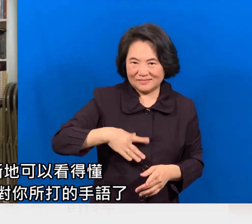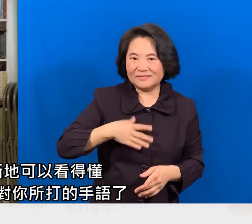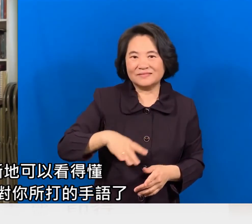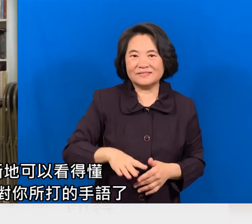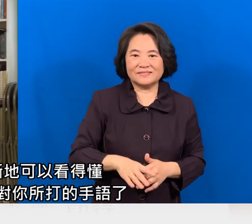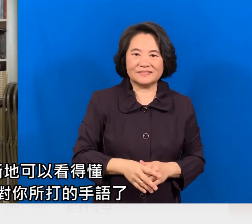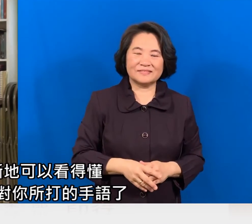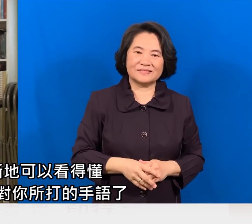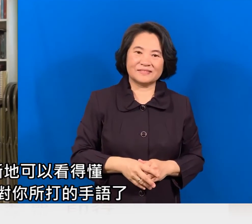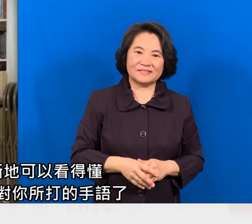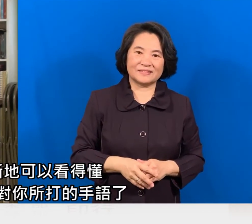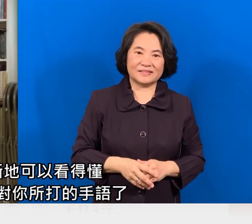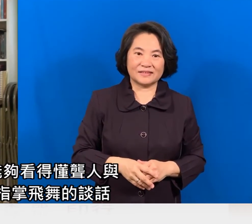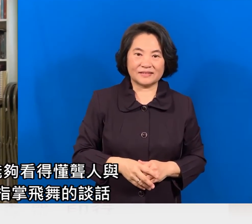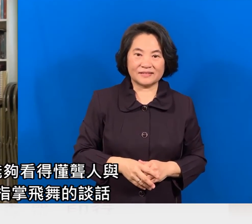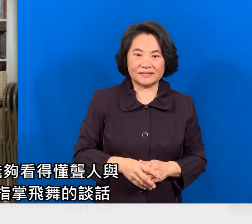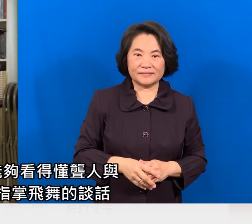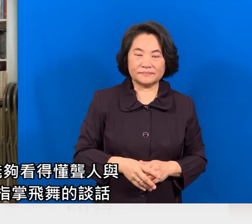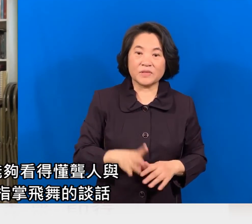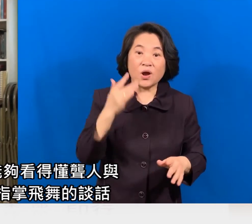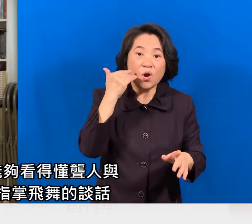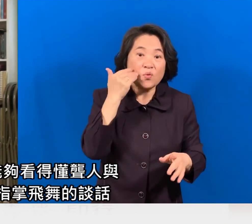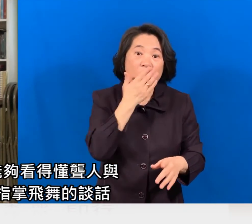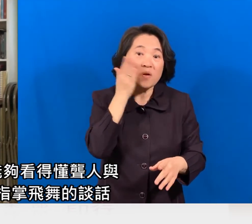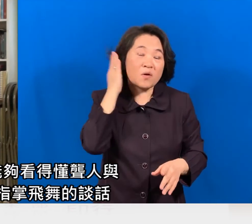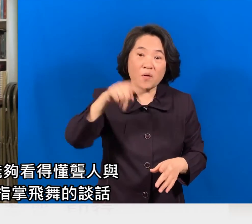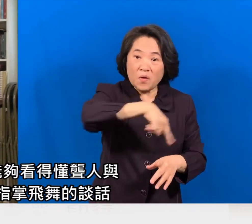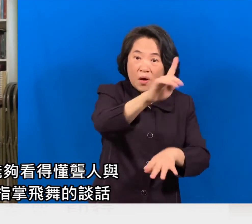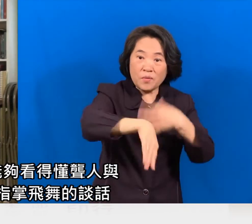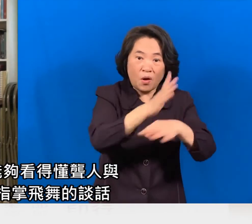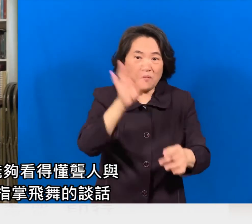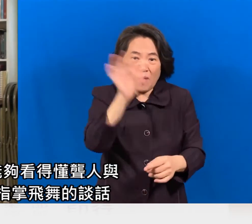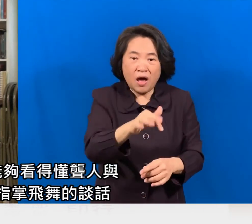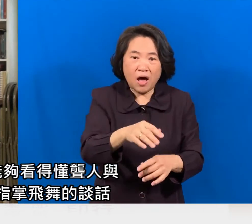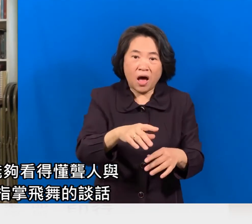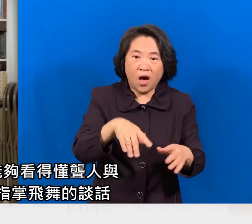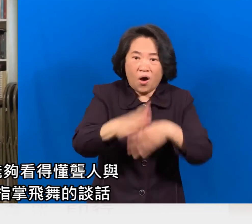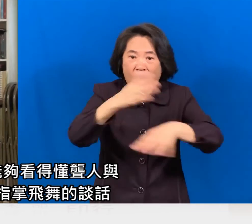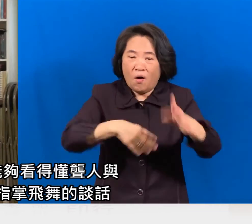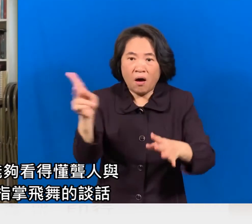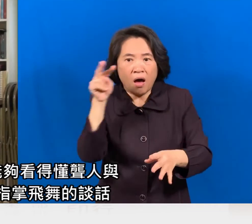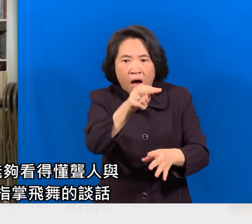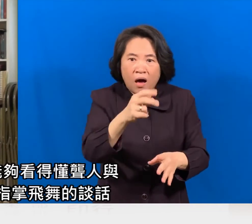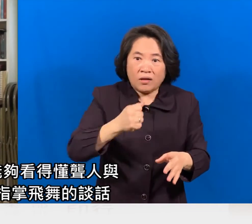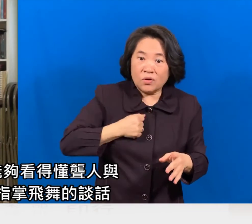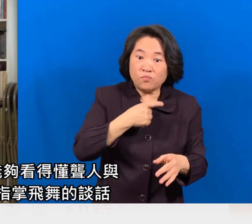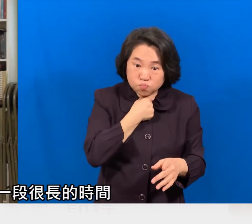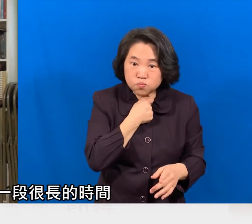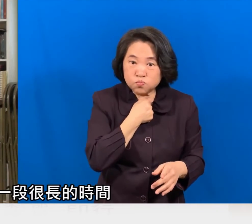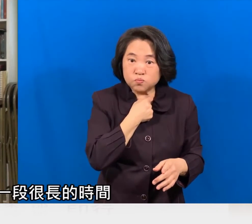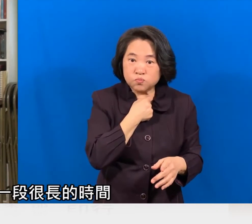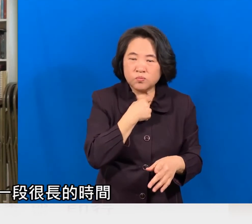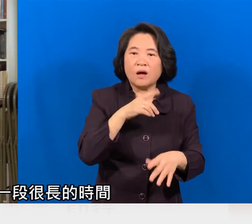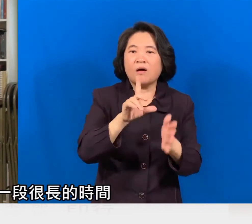signs that your deaf friends are signing to you. But to be able to understand the flying fingers of a conversation between 2 deaf